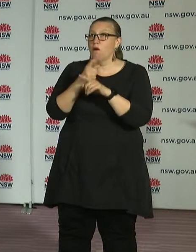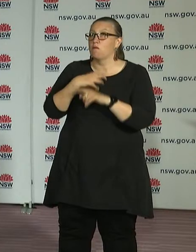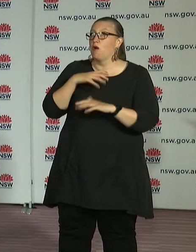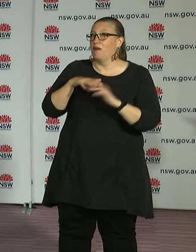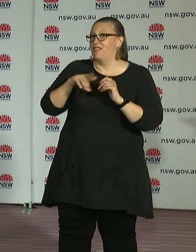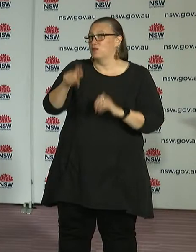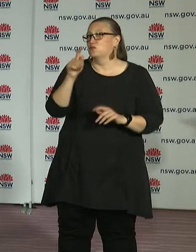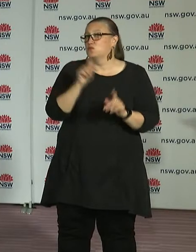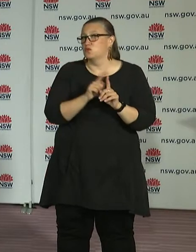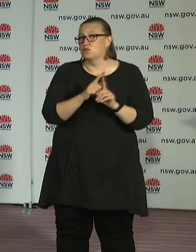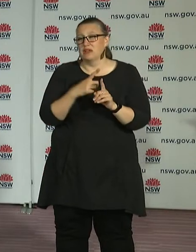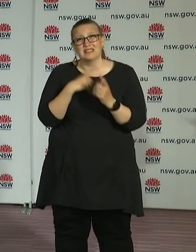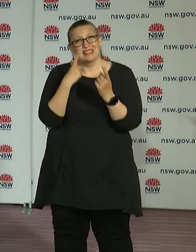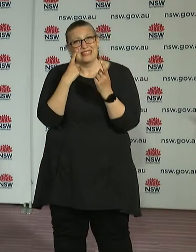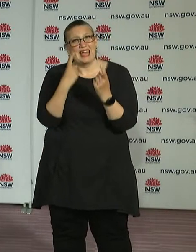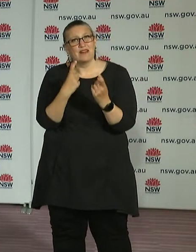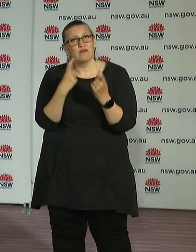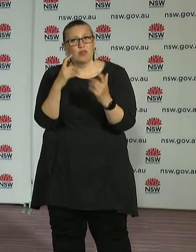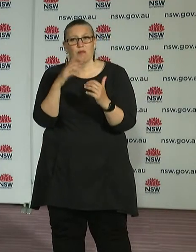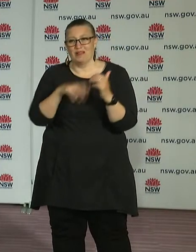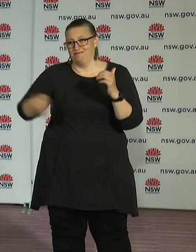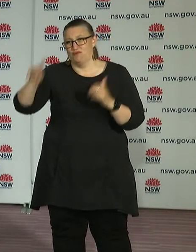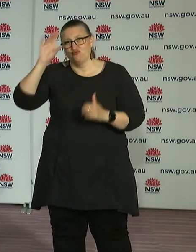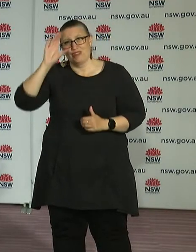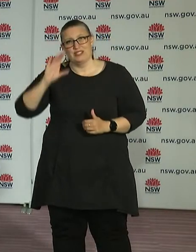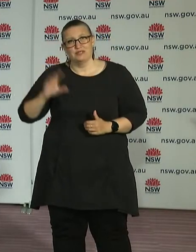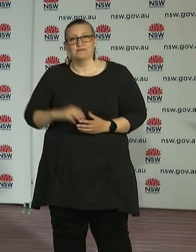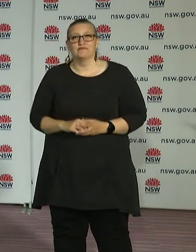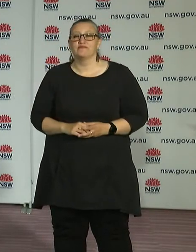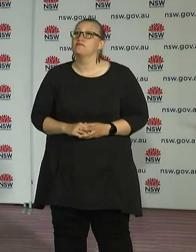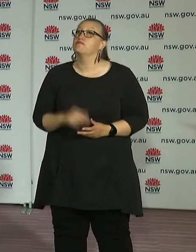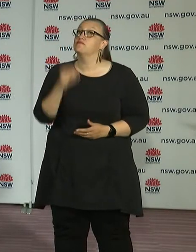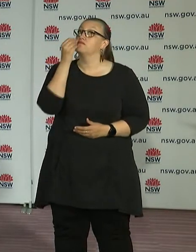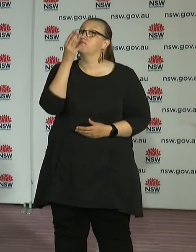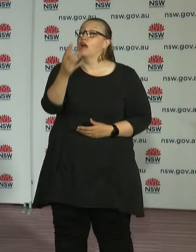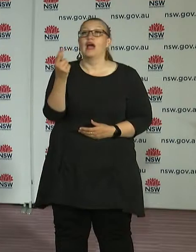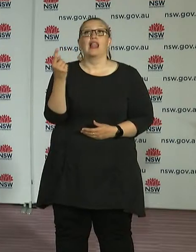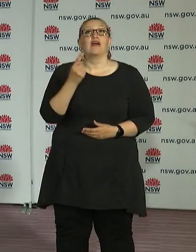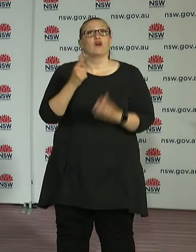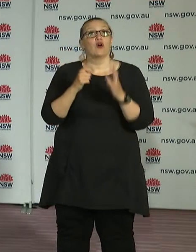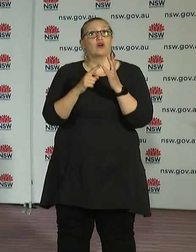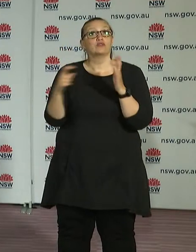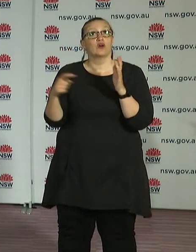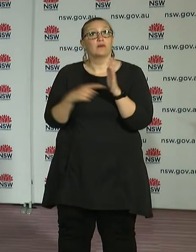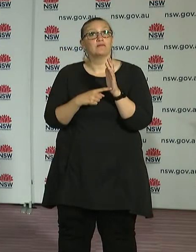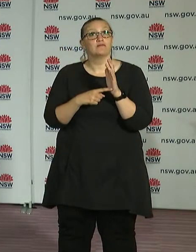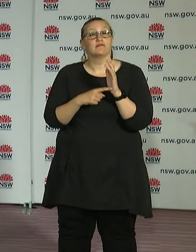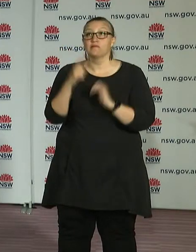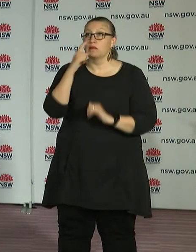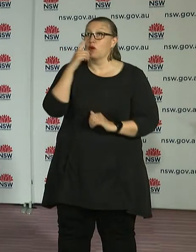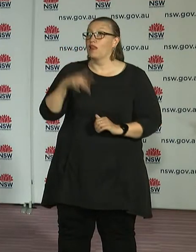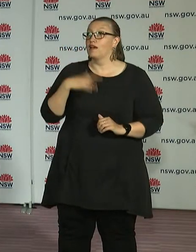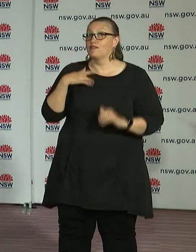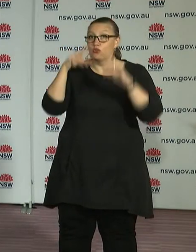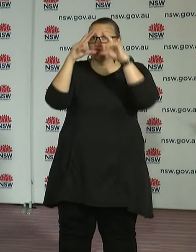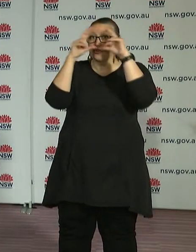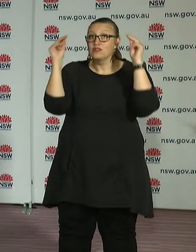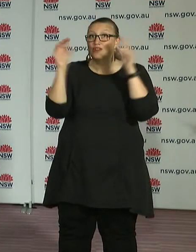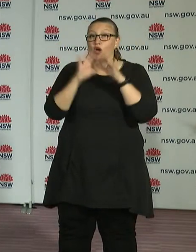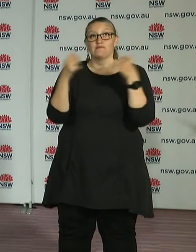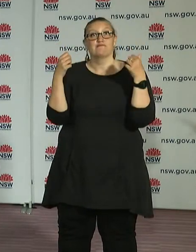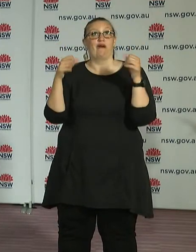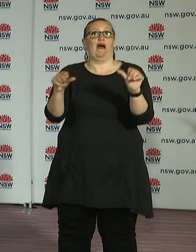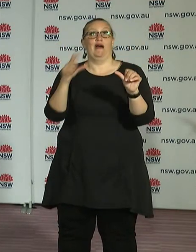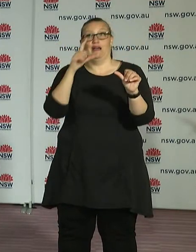the New South Wales Government is able to announce that from the 11th of October, aged care residents are able to welcome